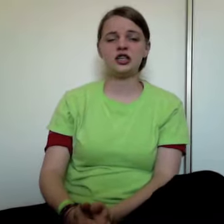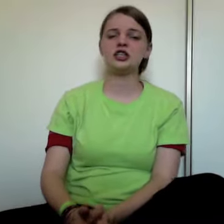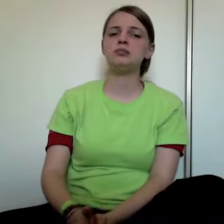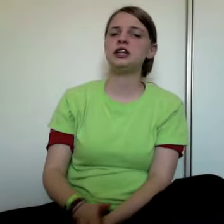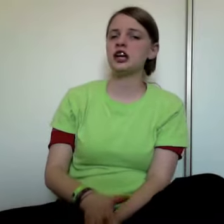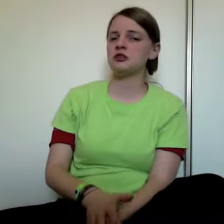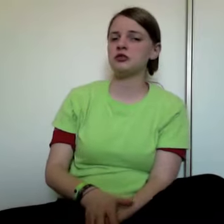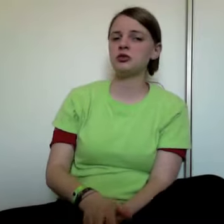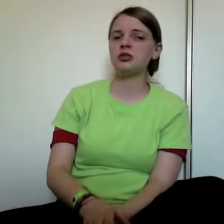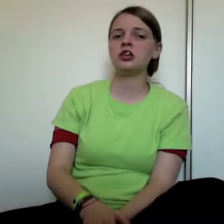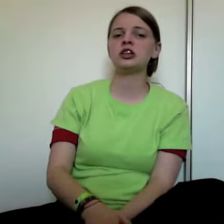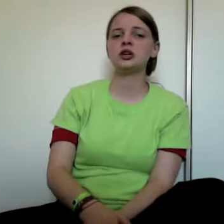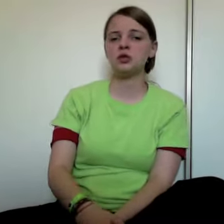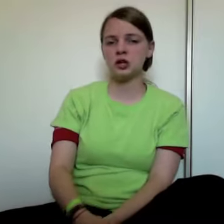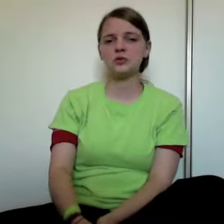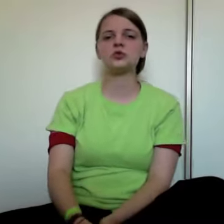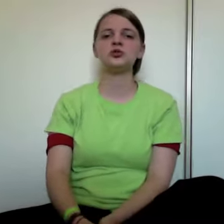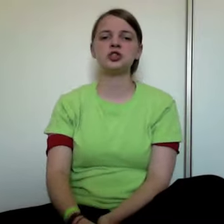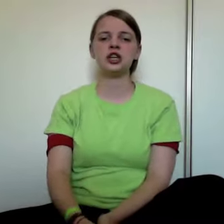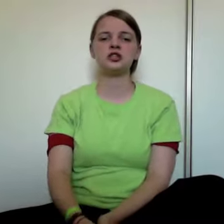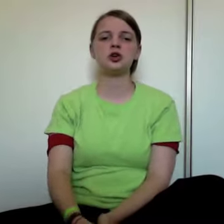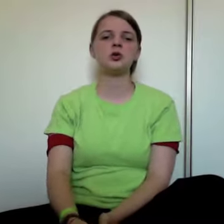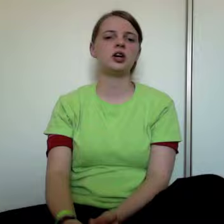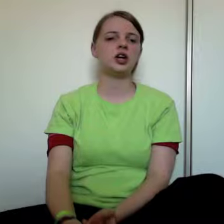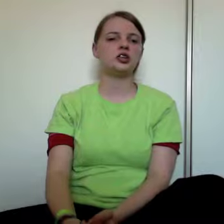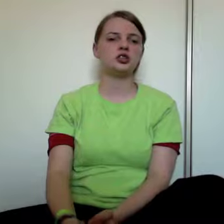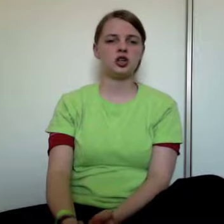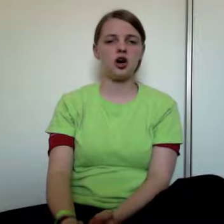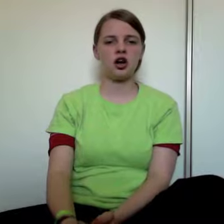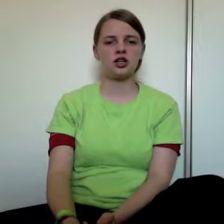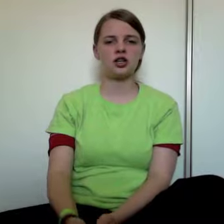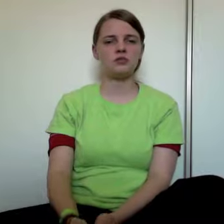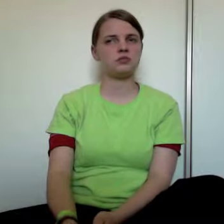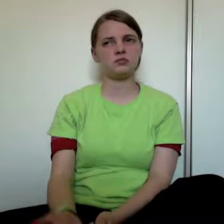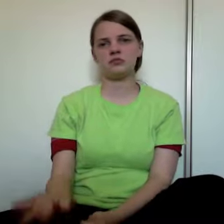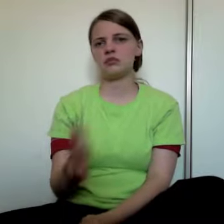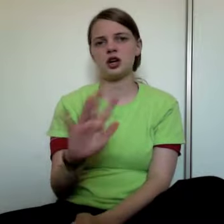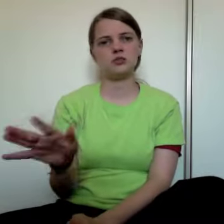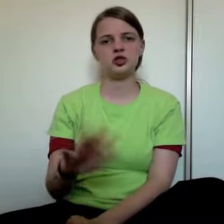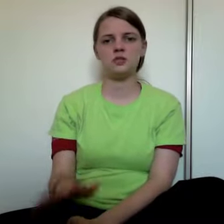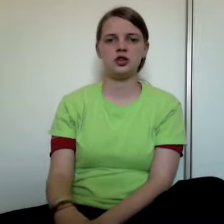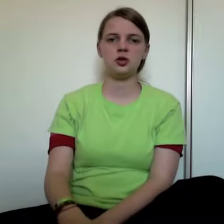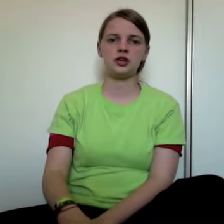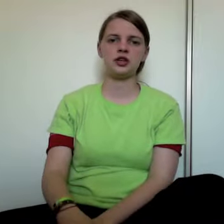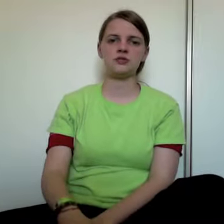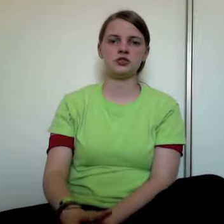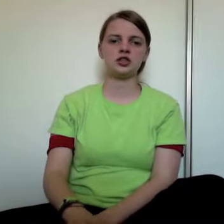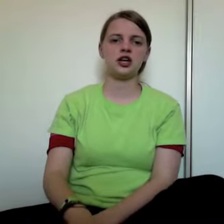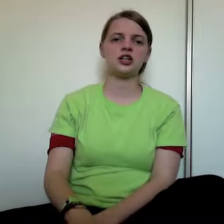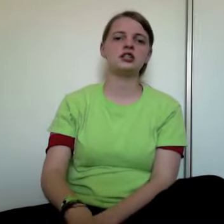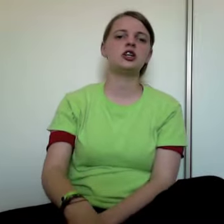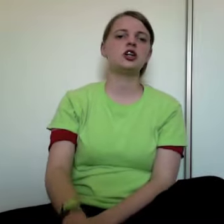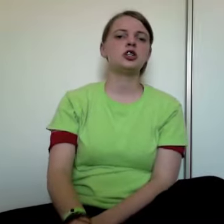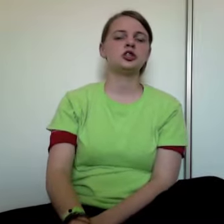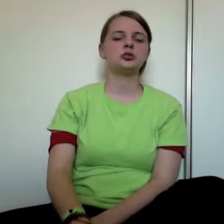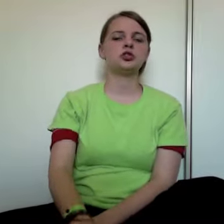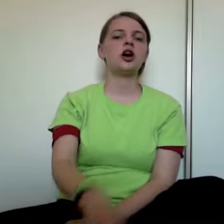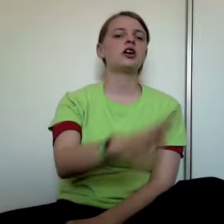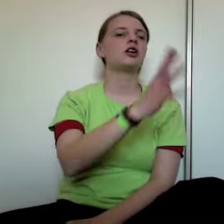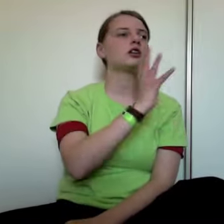be careful, little lips, what you say. So talk, I'm assuming you know what that sign is. So talk